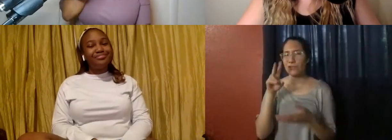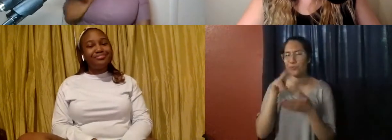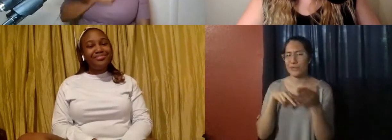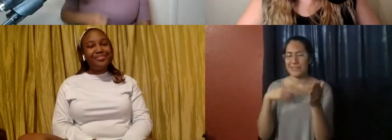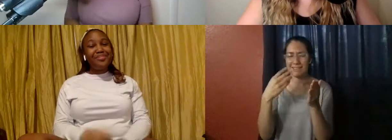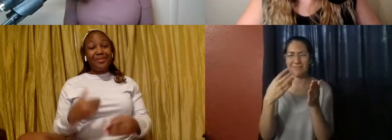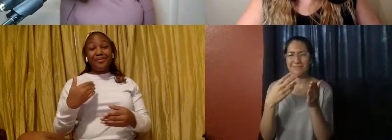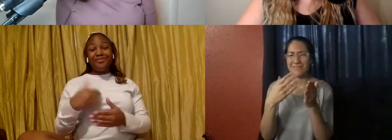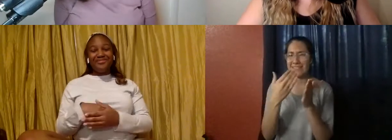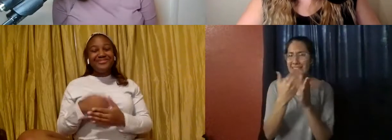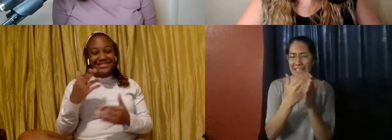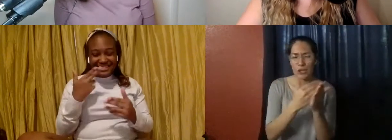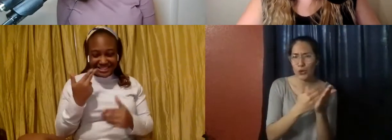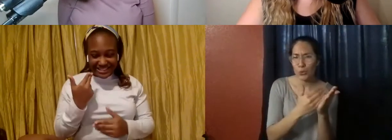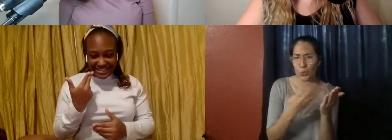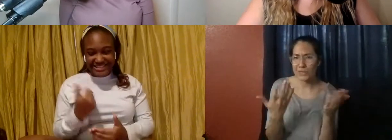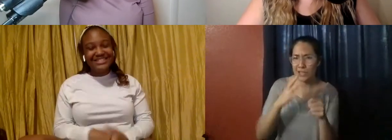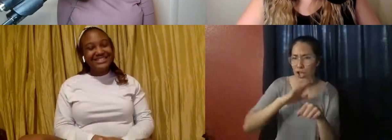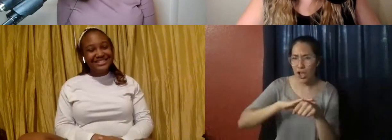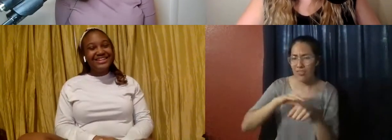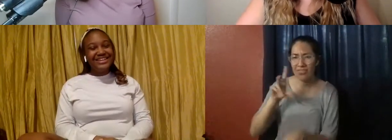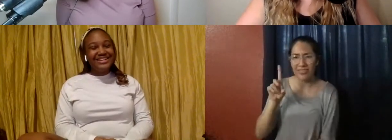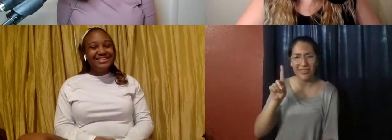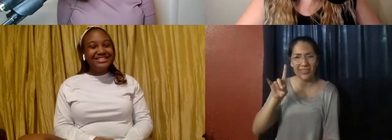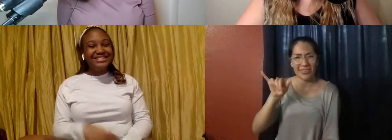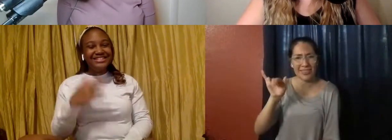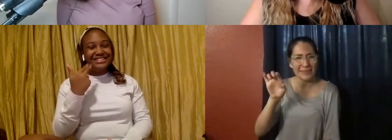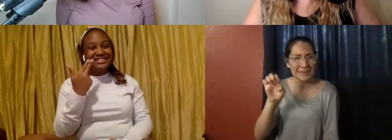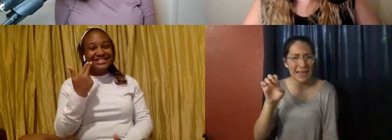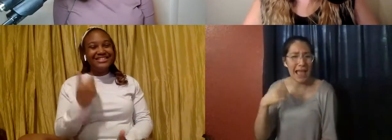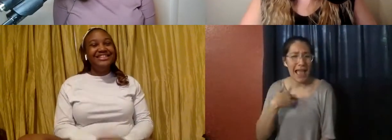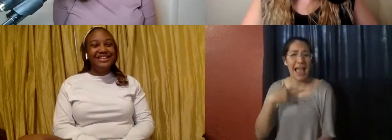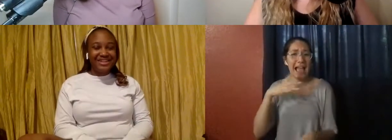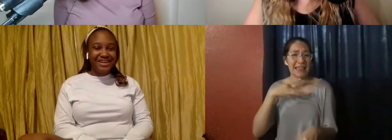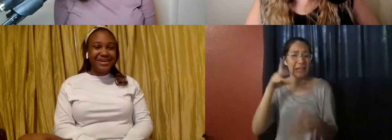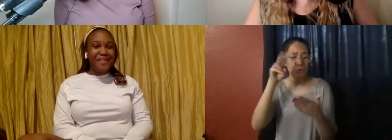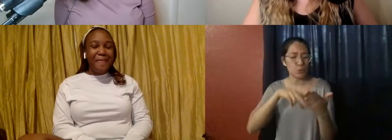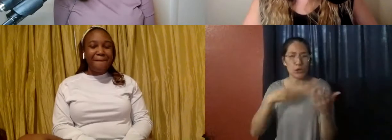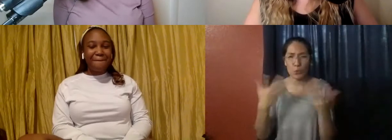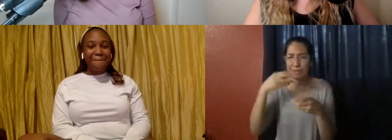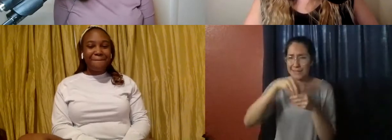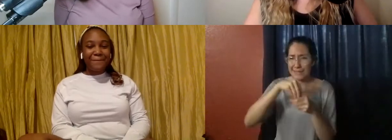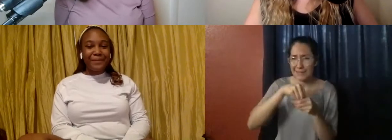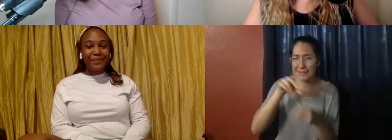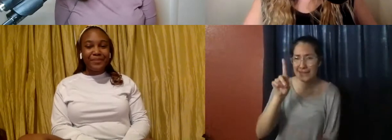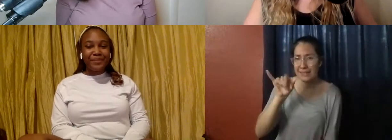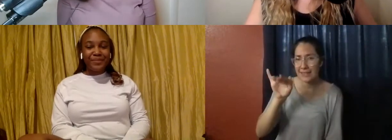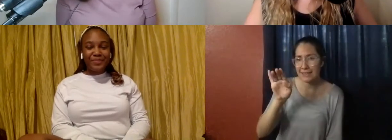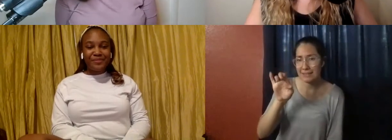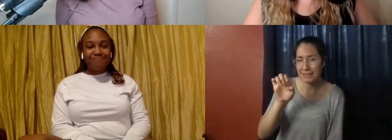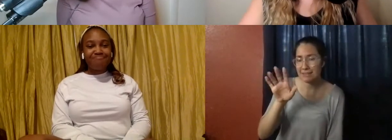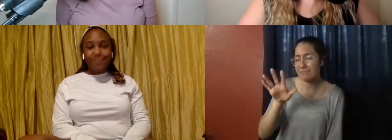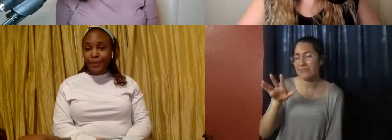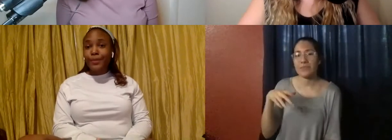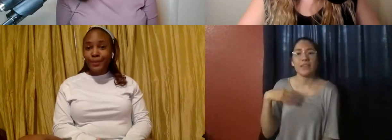thing. And I'd like to know the ingredients. I still question like Nair and things down there. I'm just